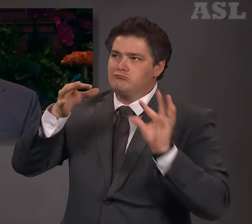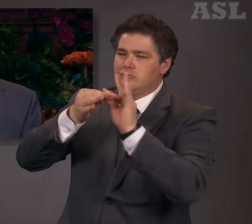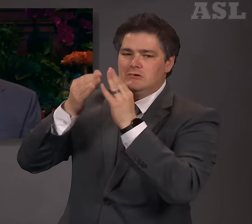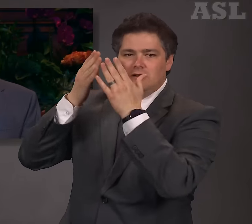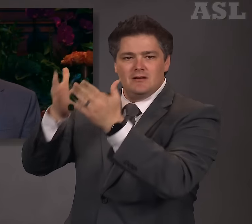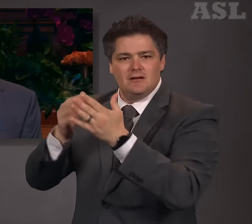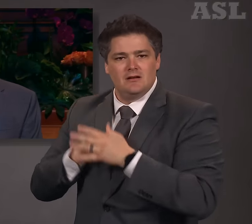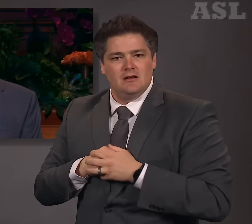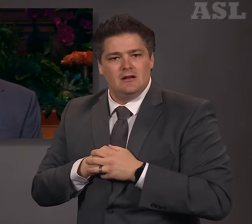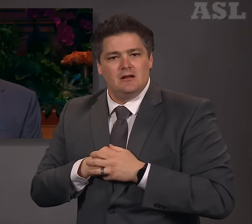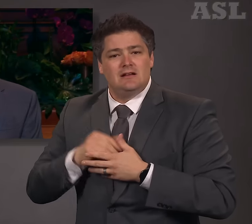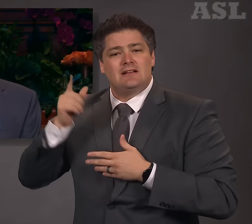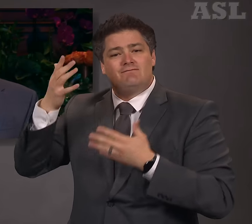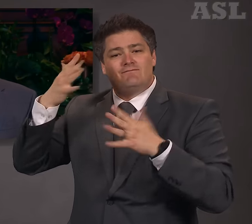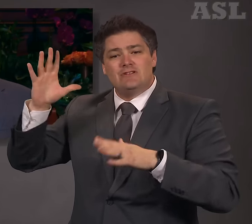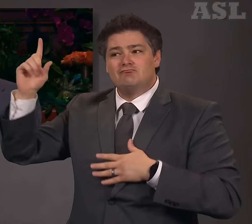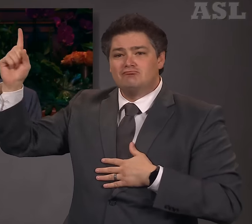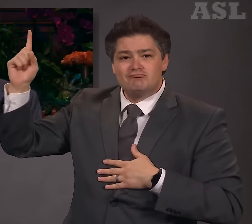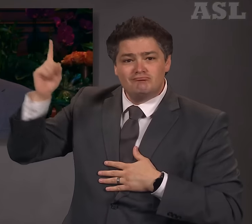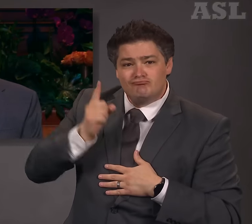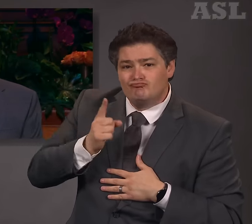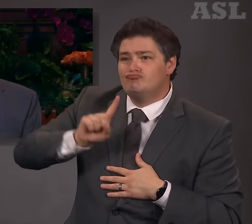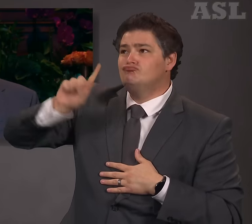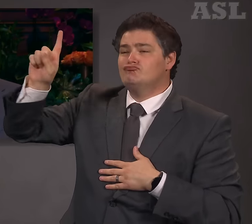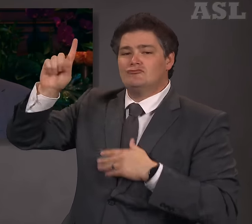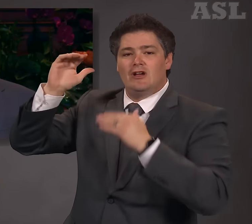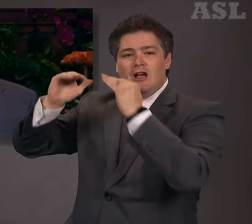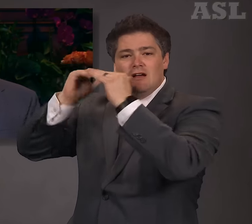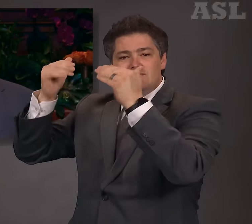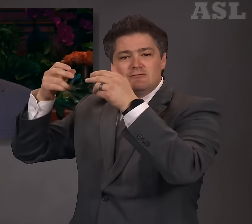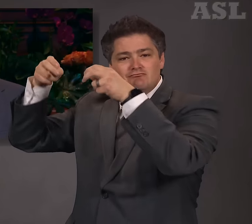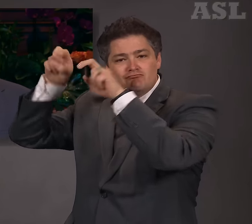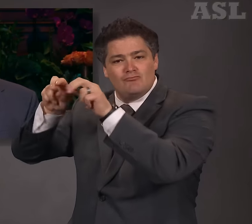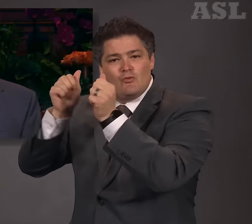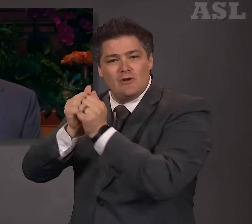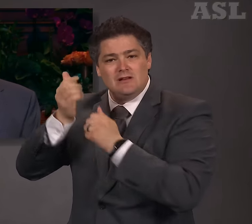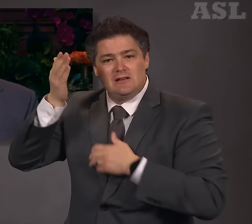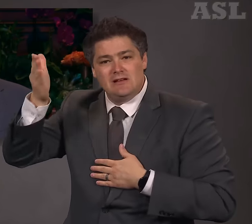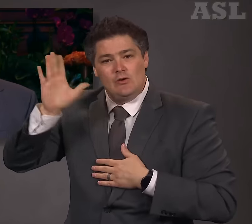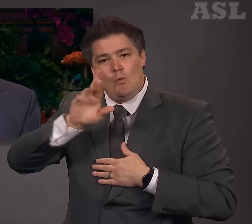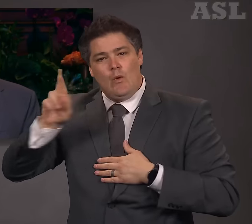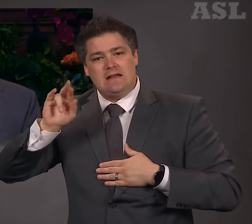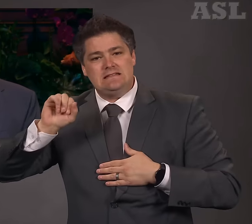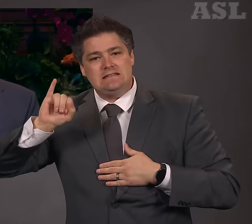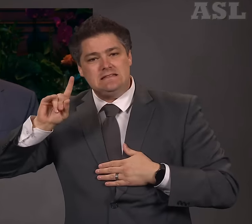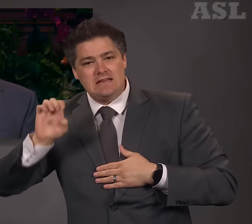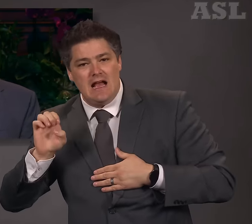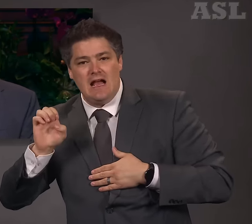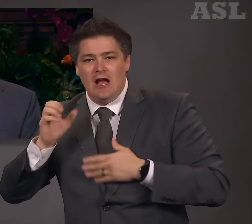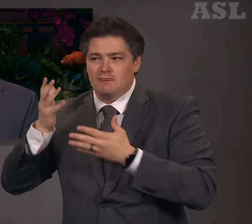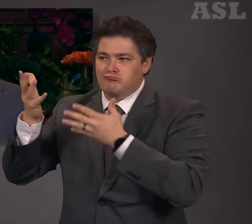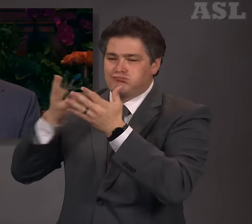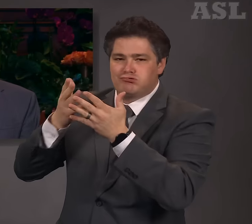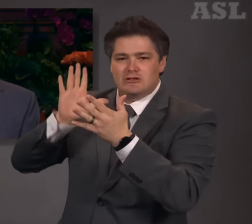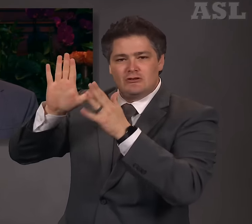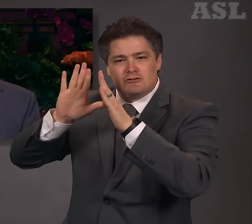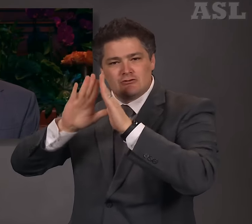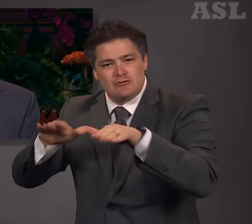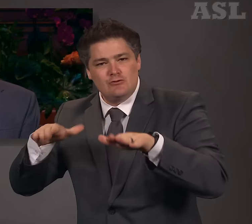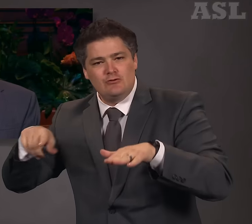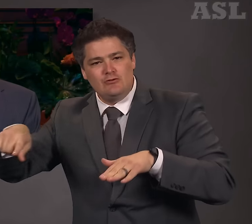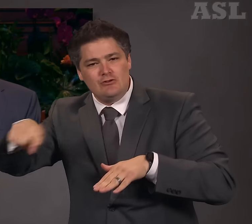right hand of God to claim of the Father his rights of mercy, which he hath upon all the children of